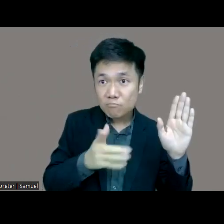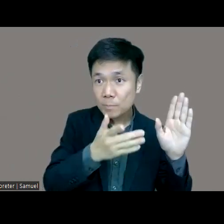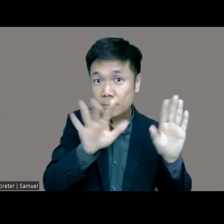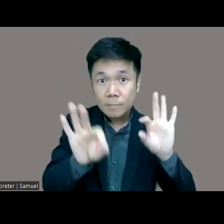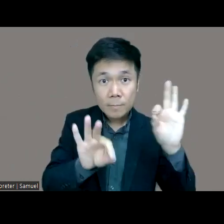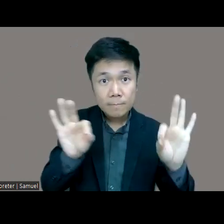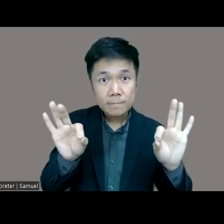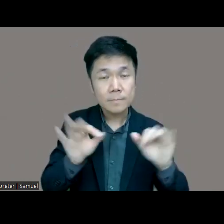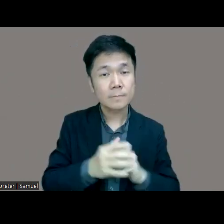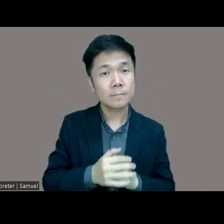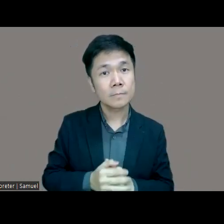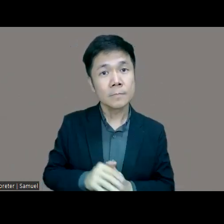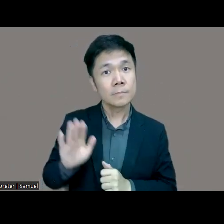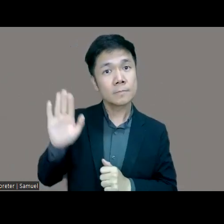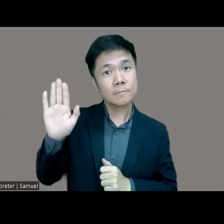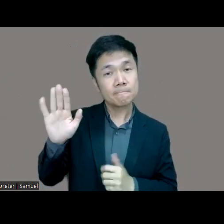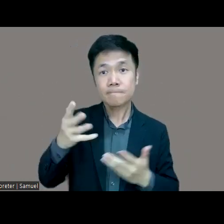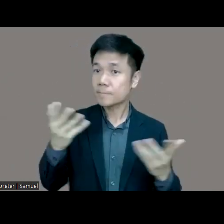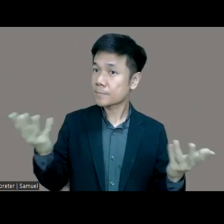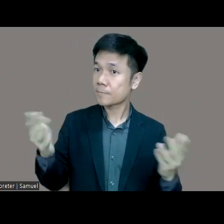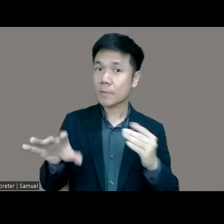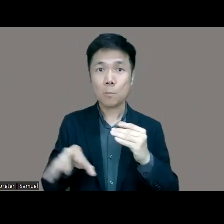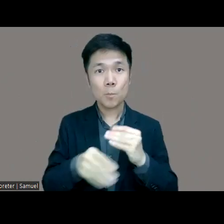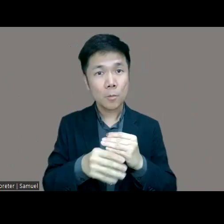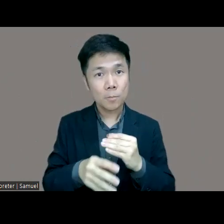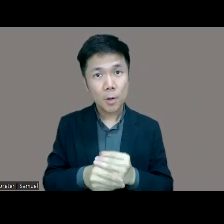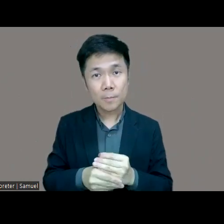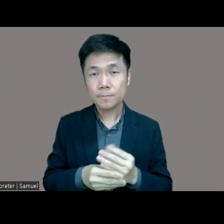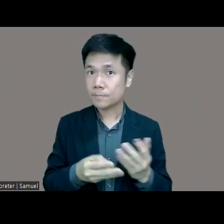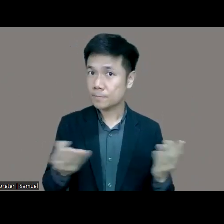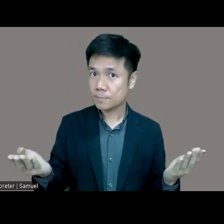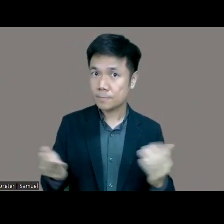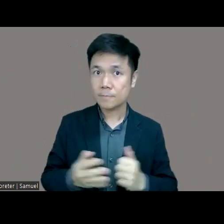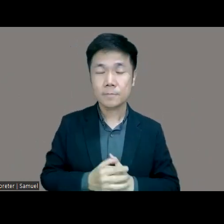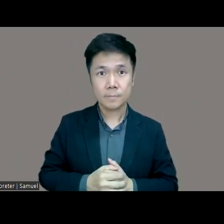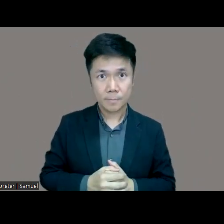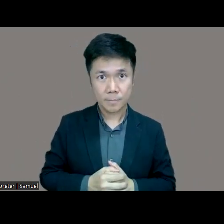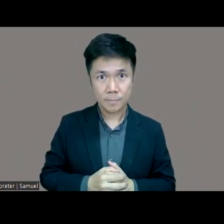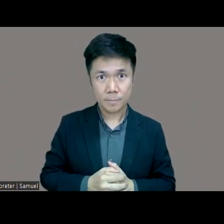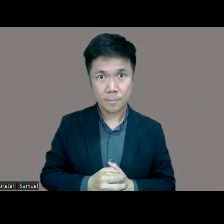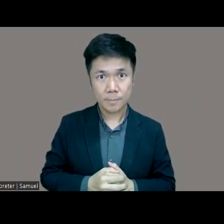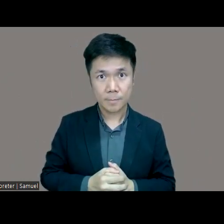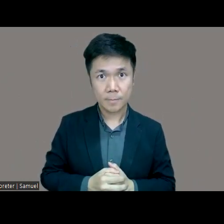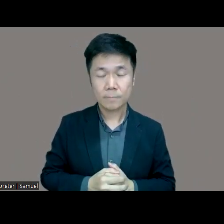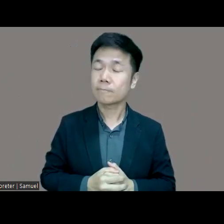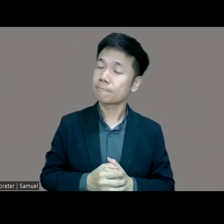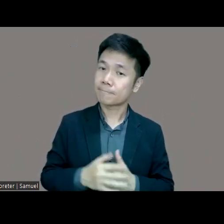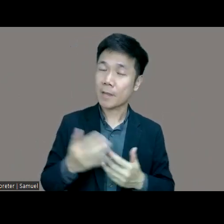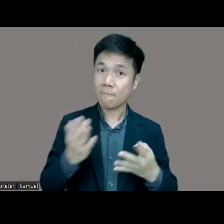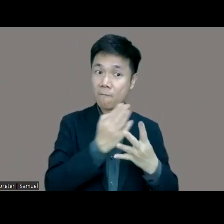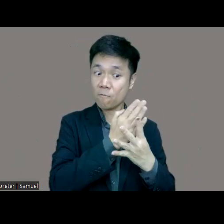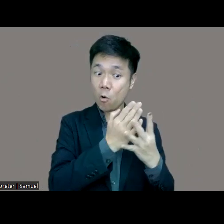call would like to add any additional point that is not reflected in those four main